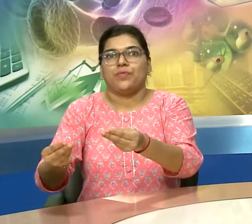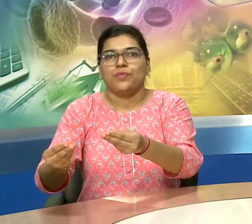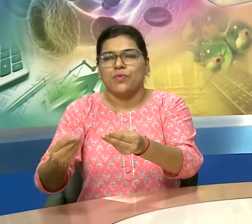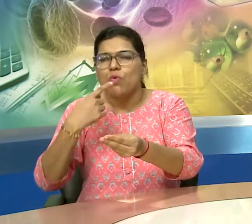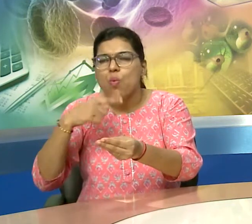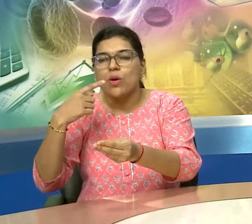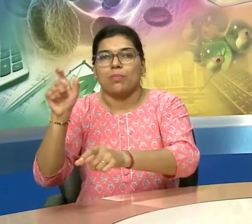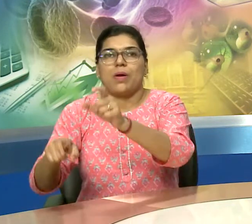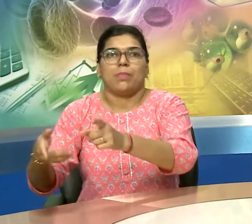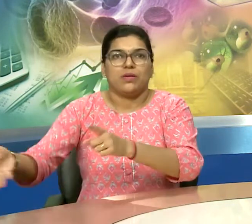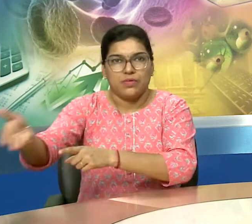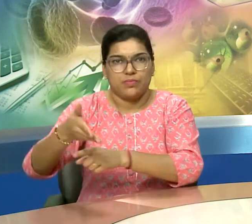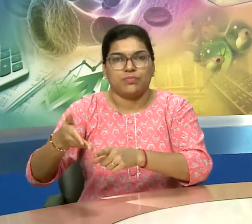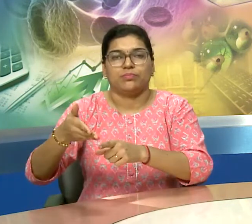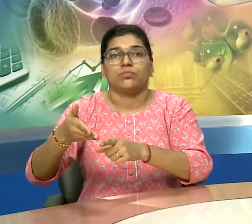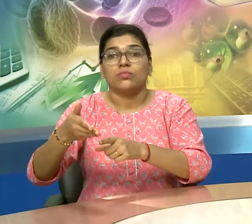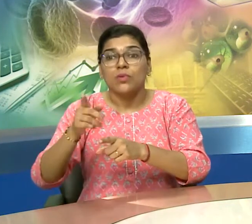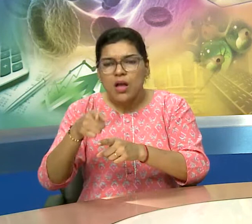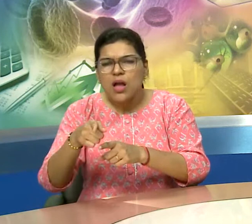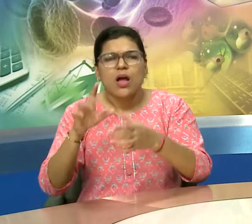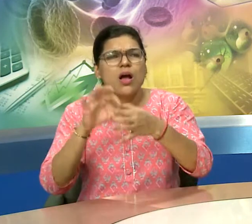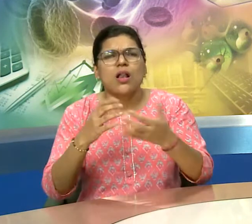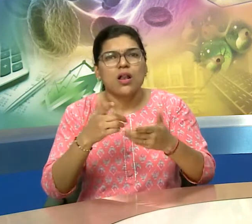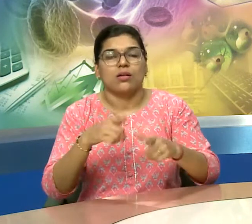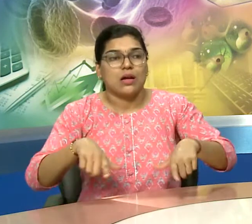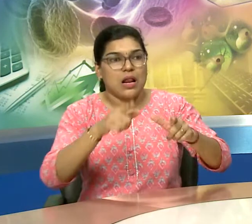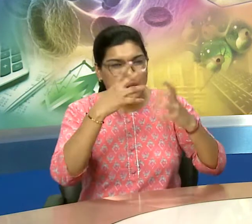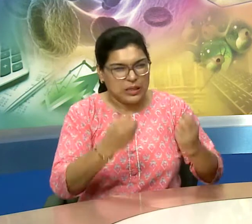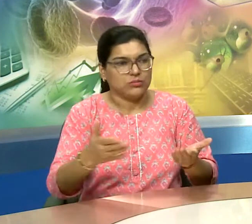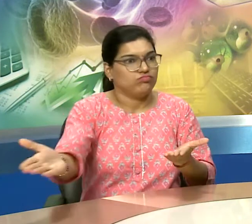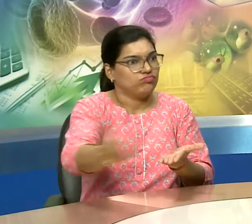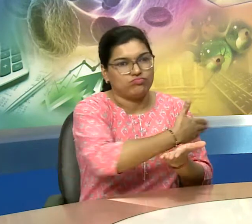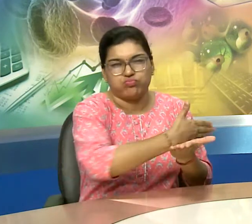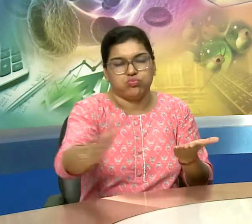topic. The first point explains clearing land for cultivation to grow more food.